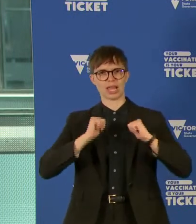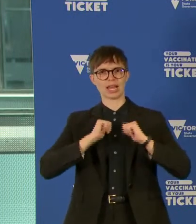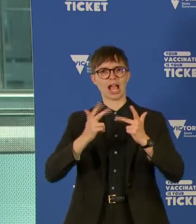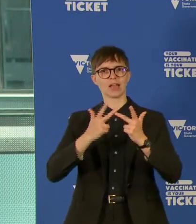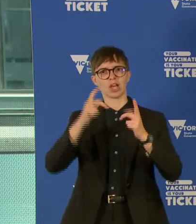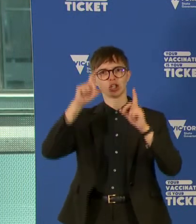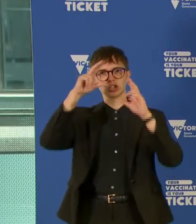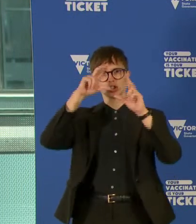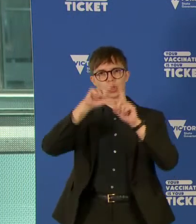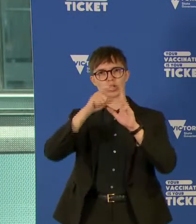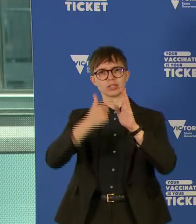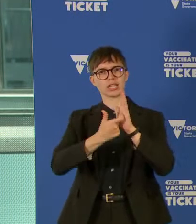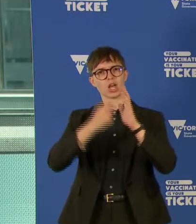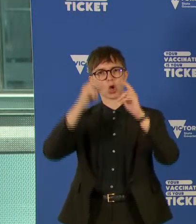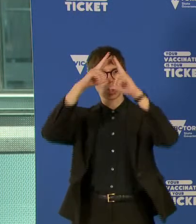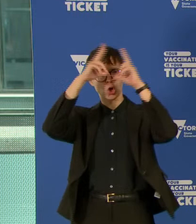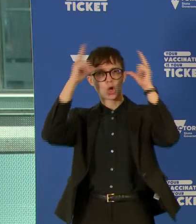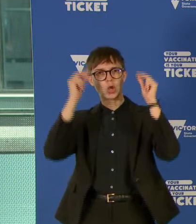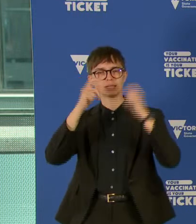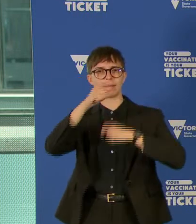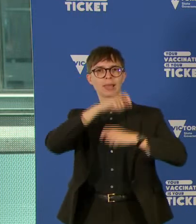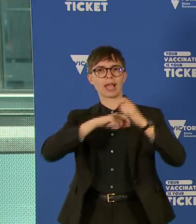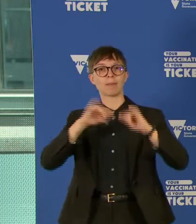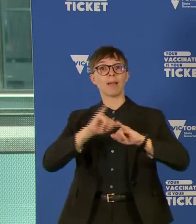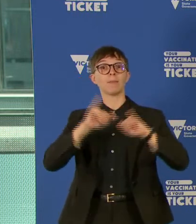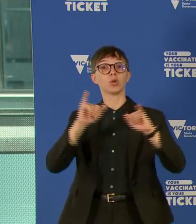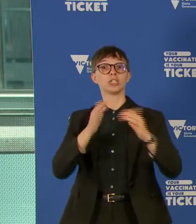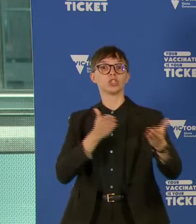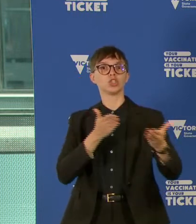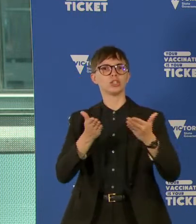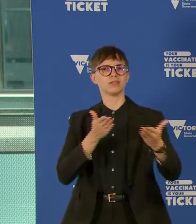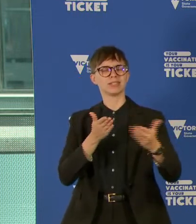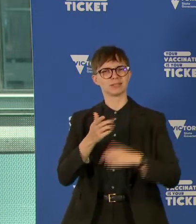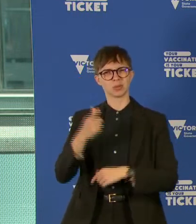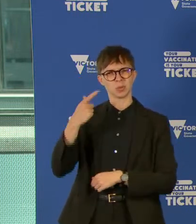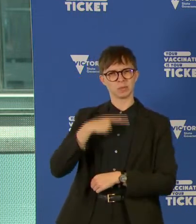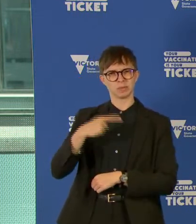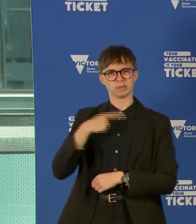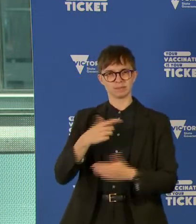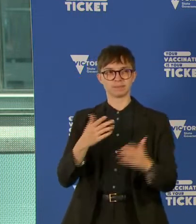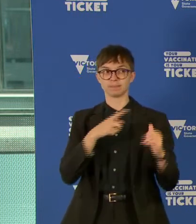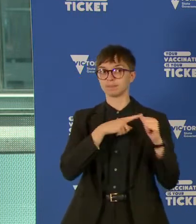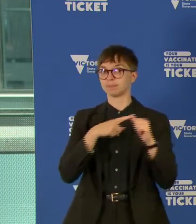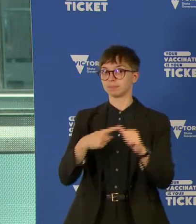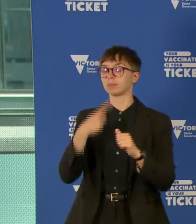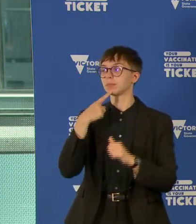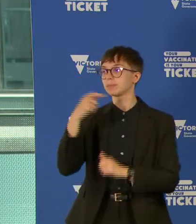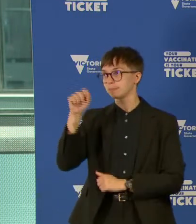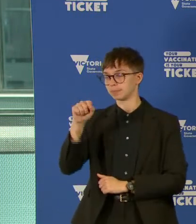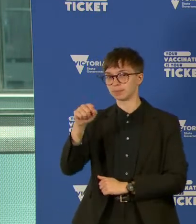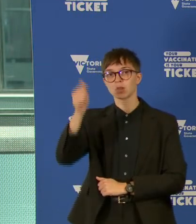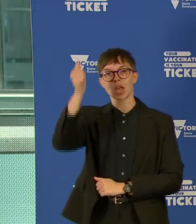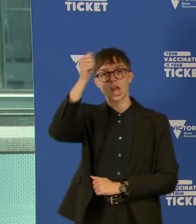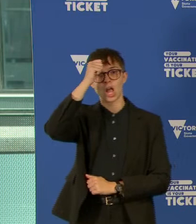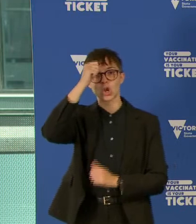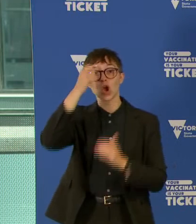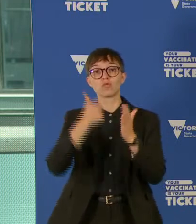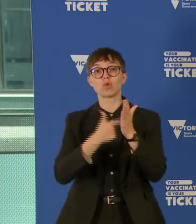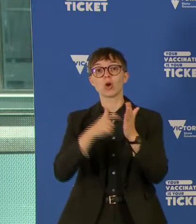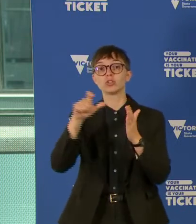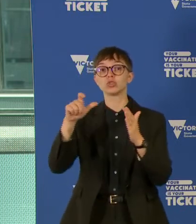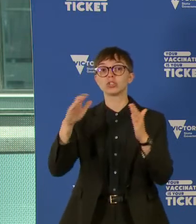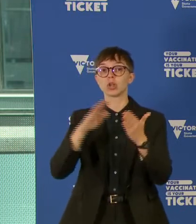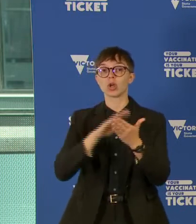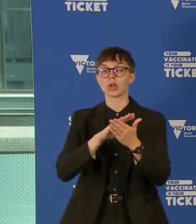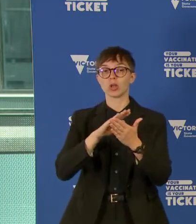medicine. Yeah, I note the position of both the Royal Children's Hospital and the standards that it has in place.